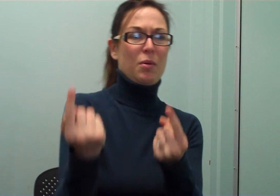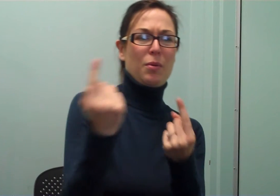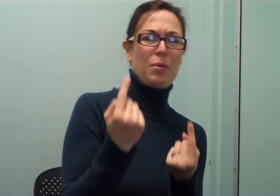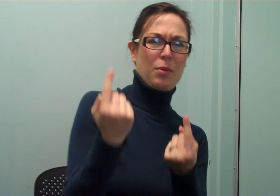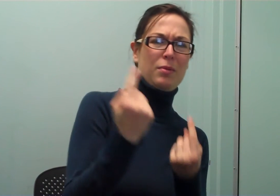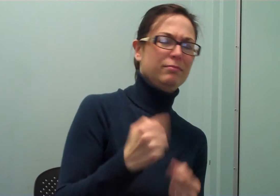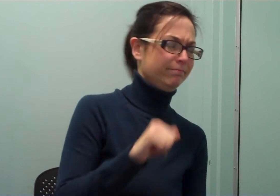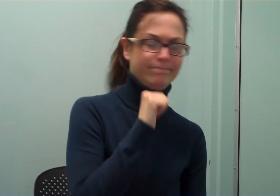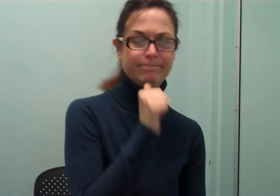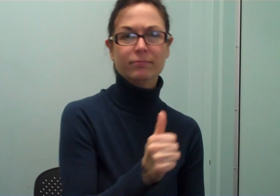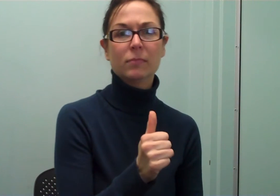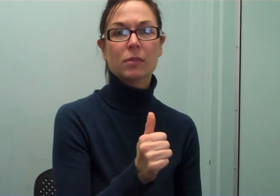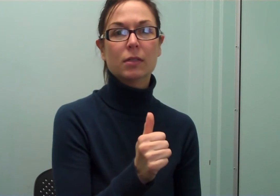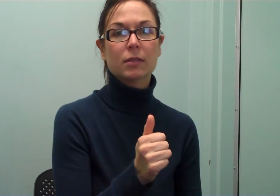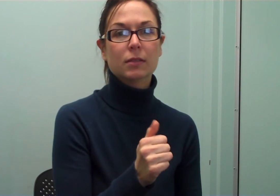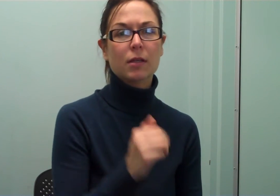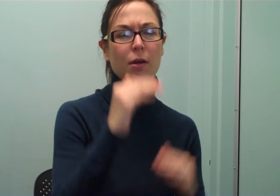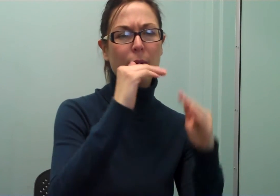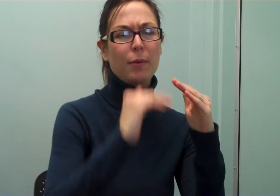I would definitely keep that down to a minimum.